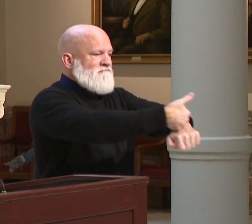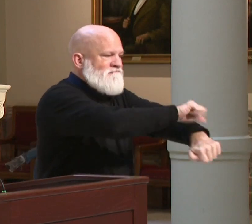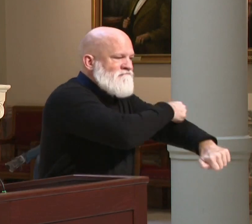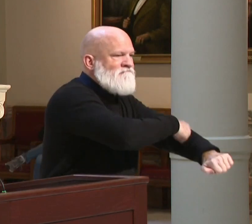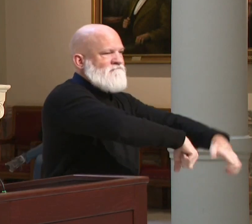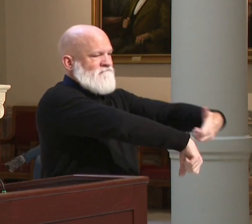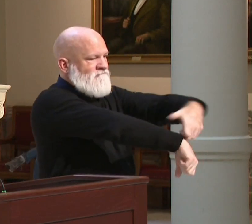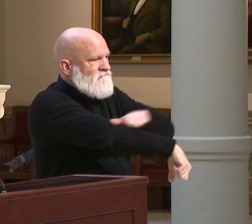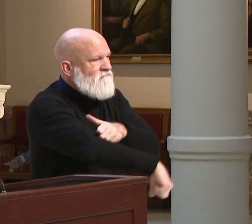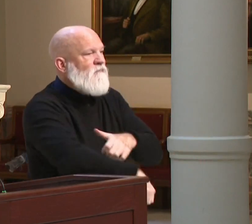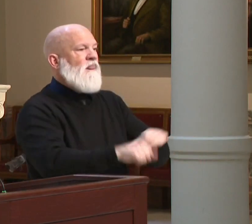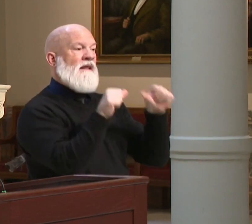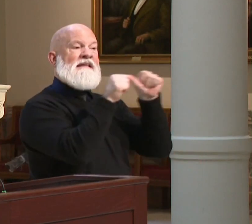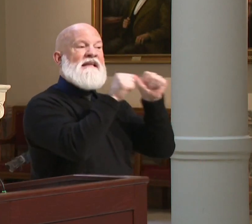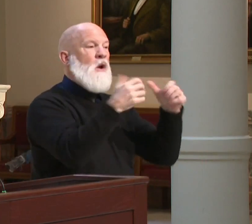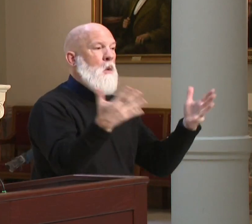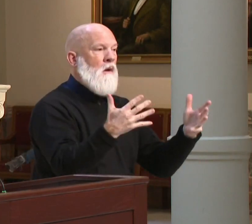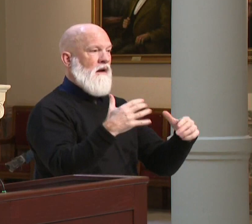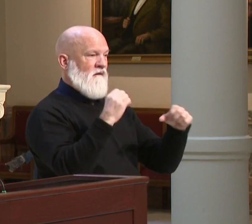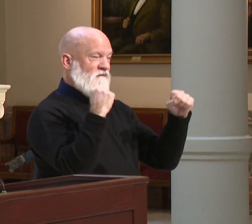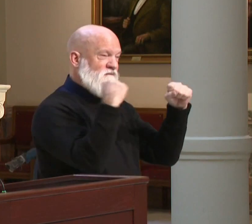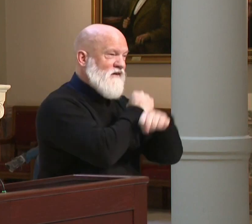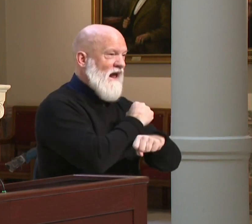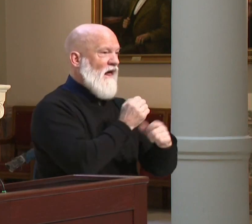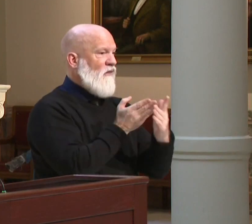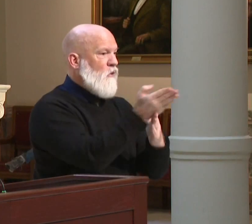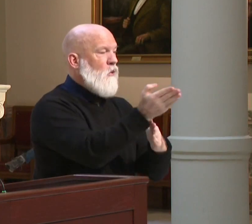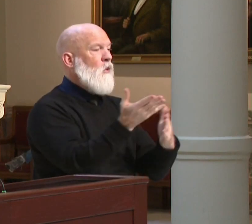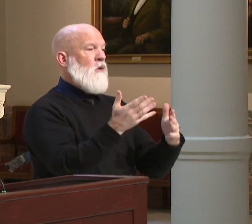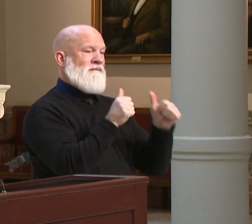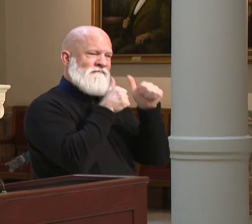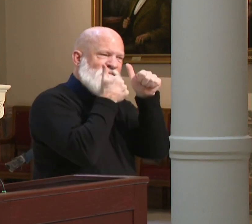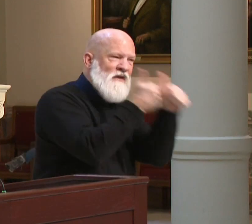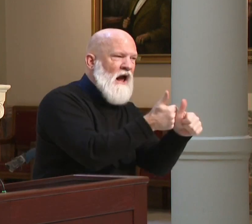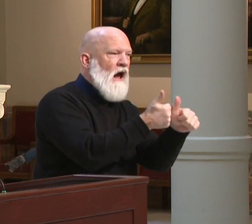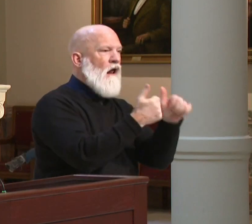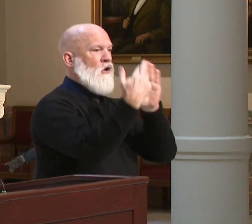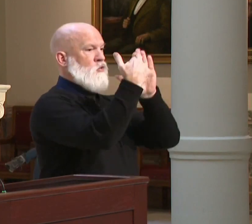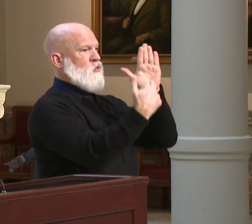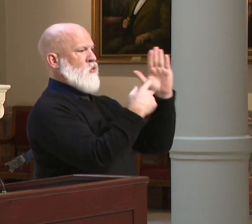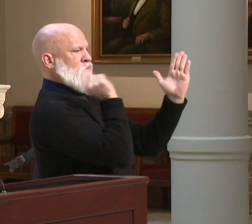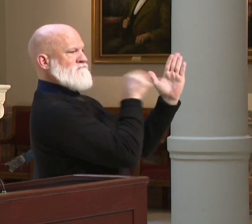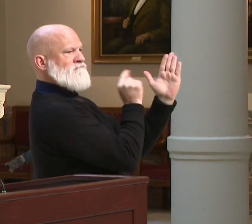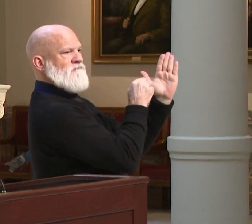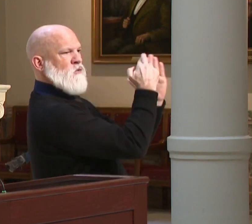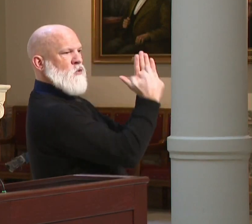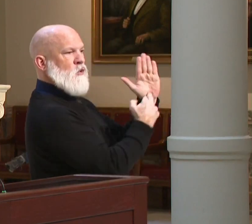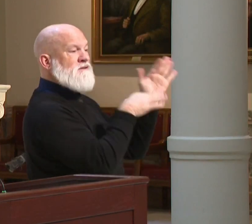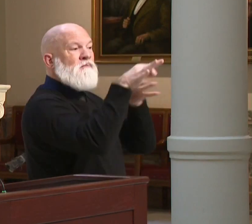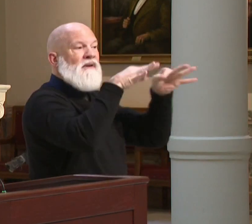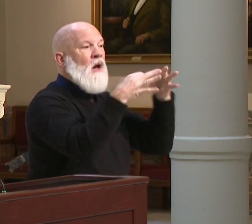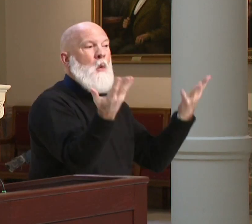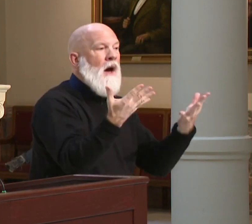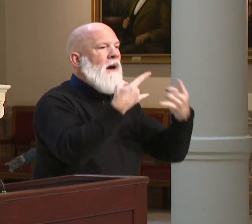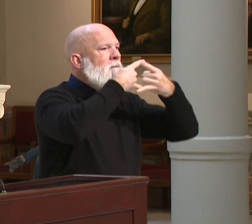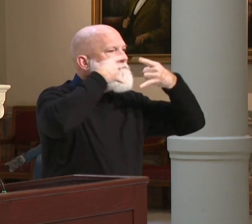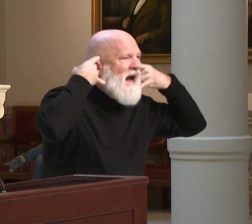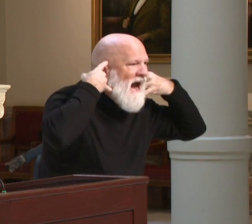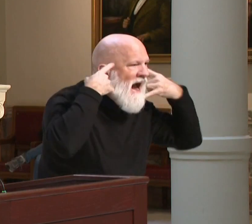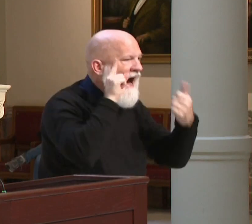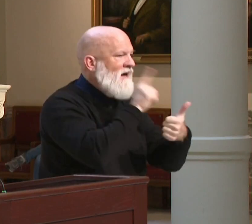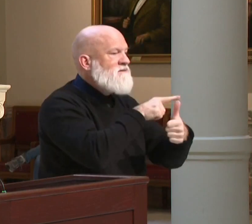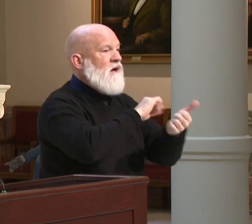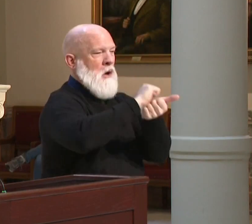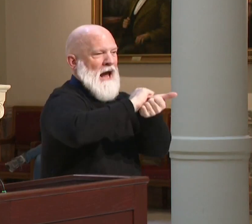fight through this together. Continue to follow the guidance we've talked about endlessly. Wear your mask, wash your